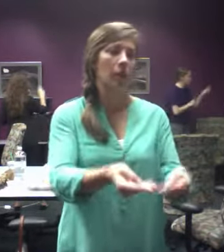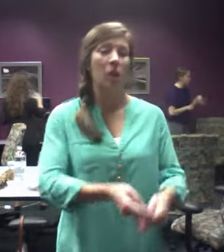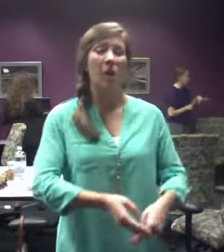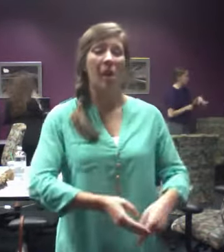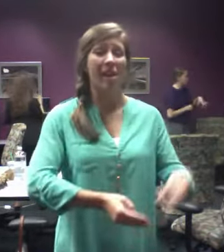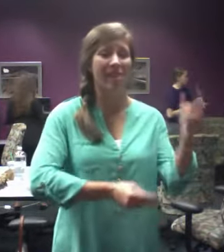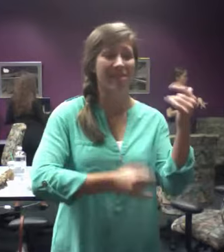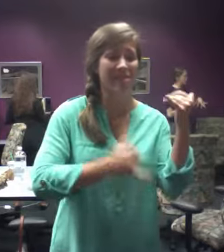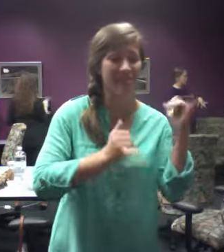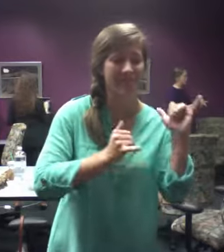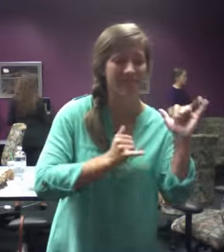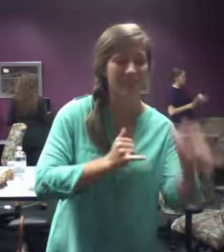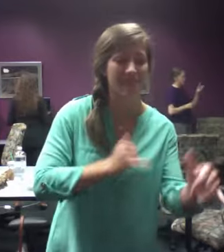cannons pointed down at the city.